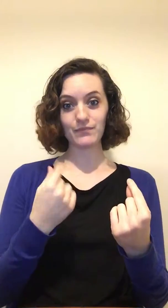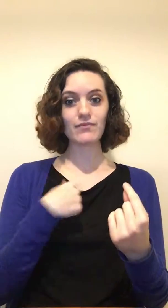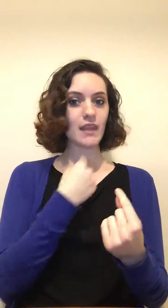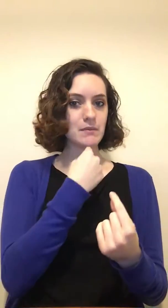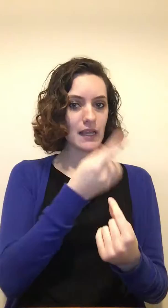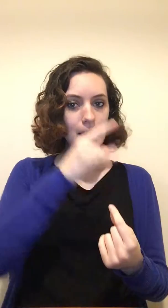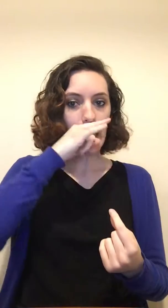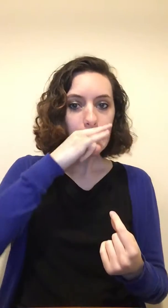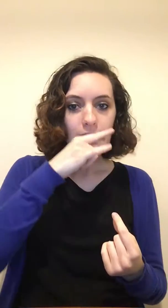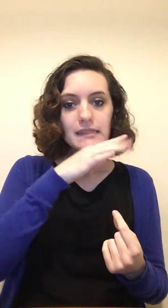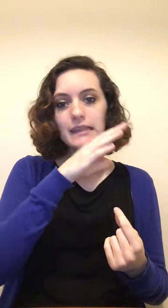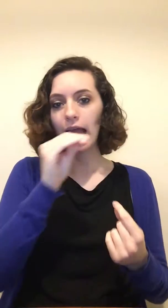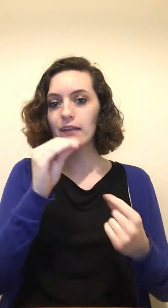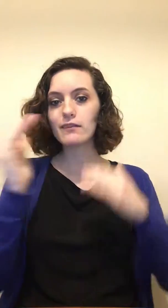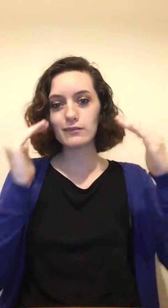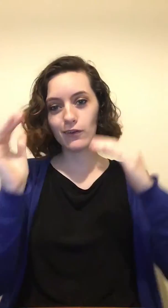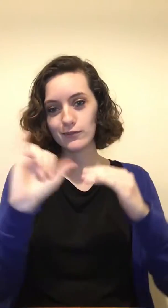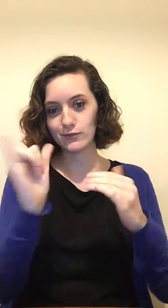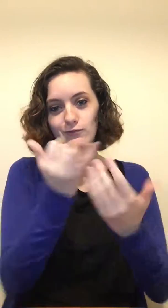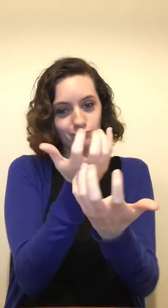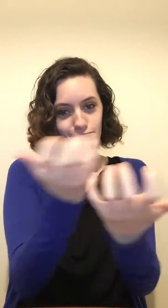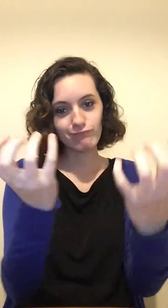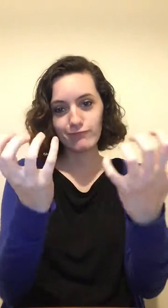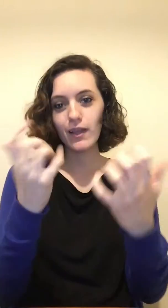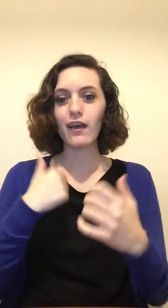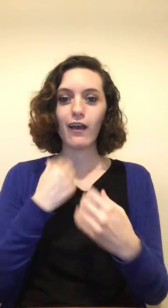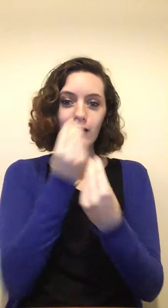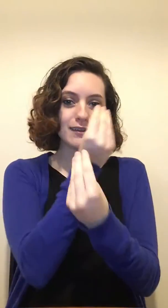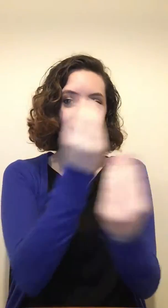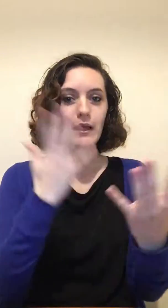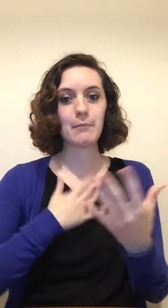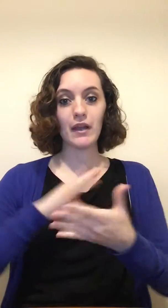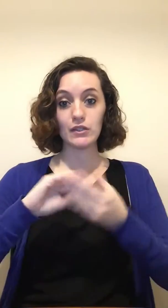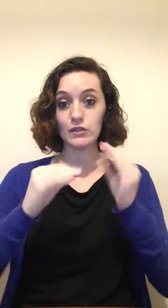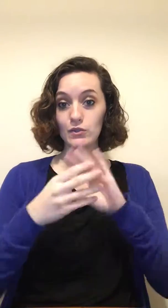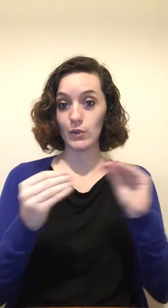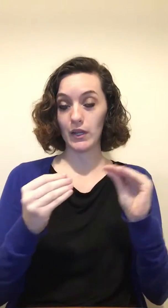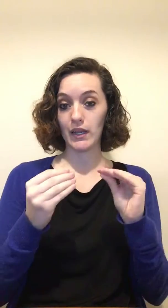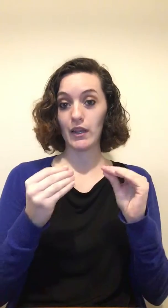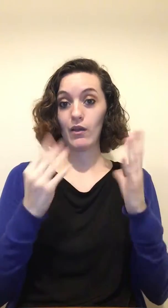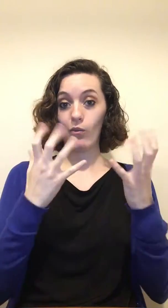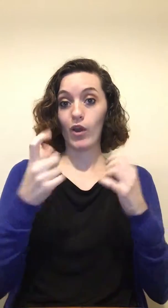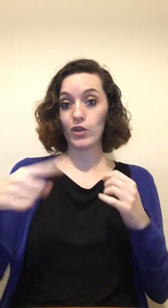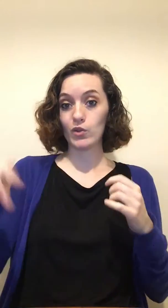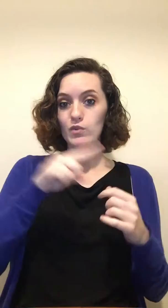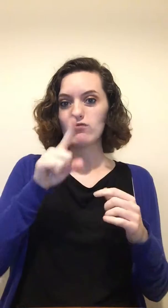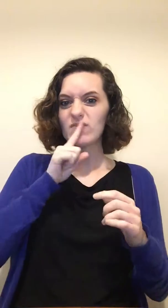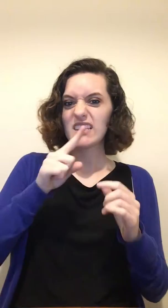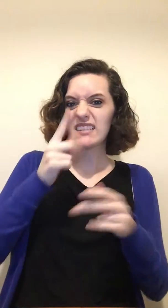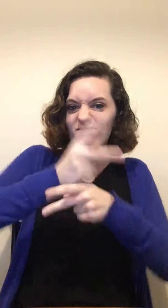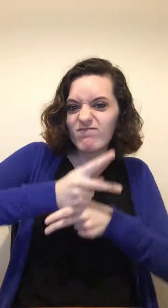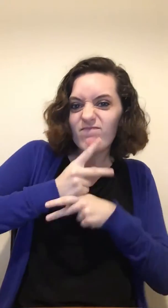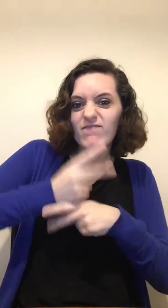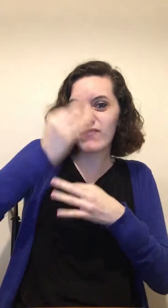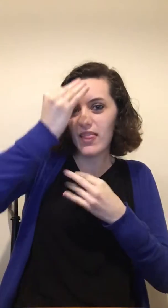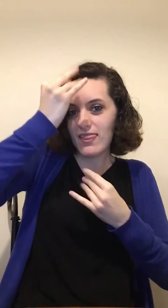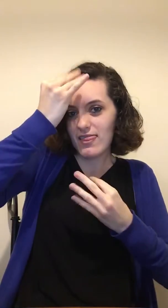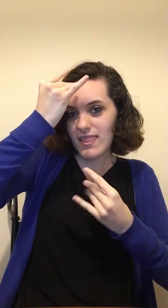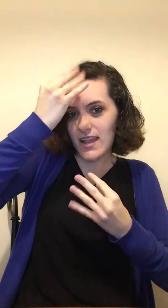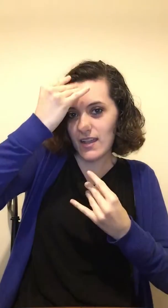going to tell you a story which I would like you to think deeply, because we are all